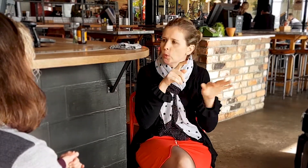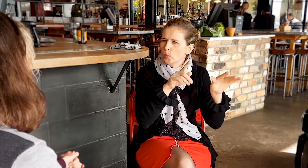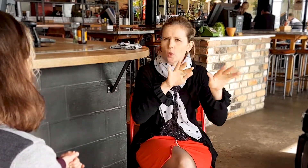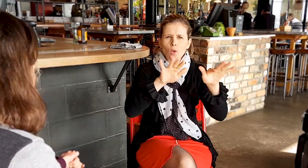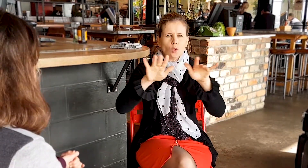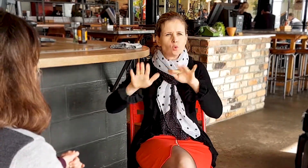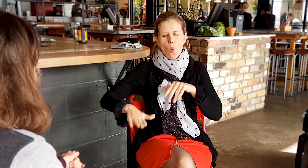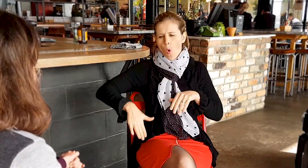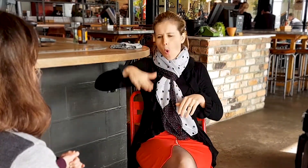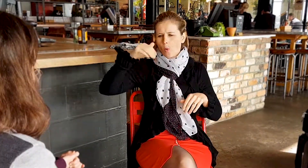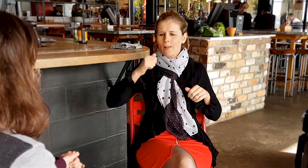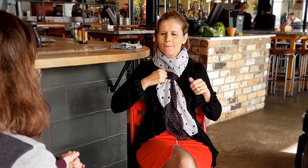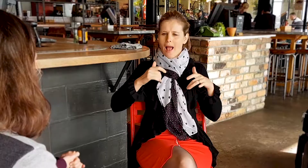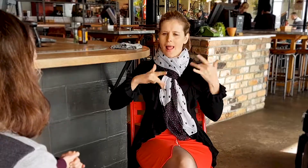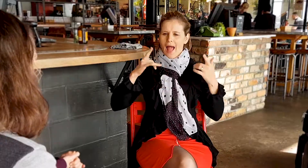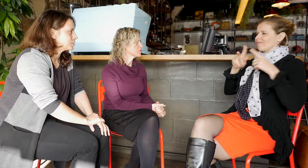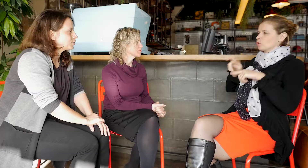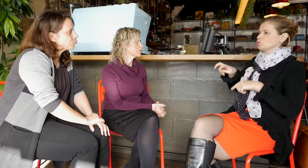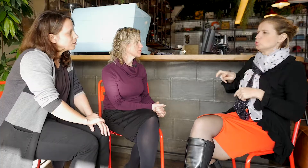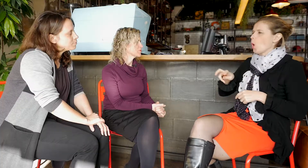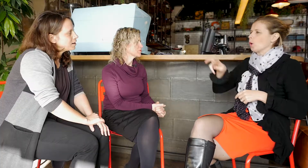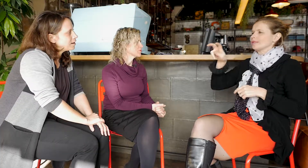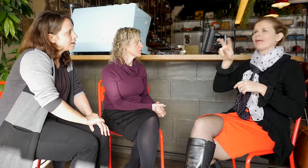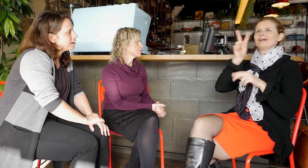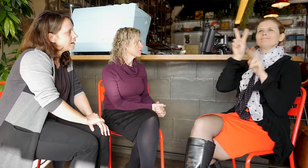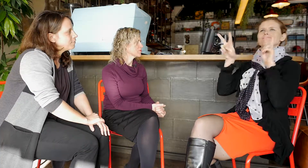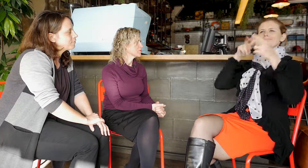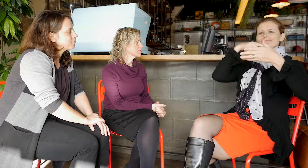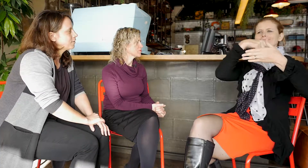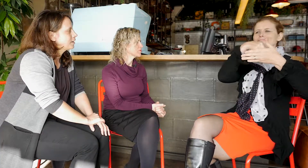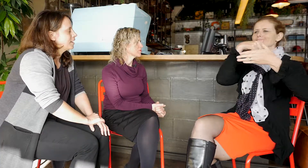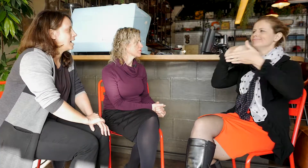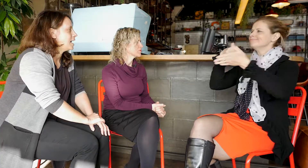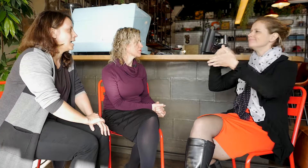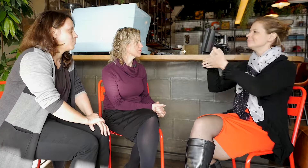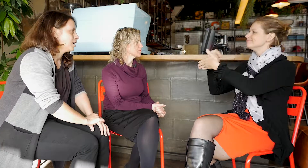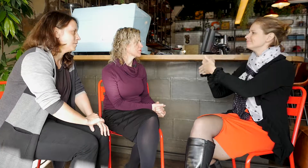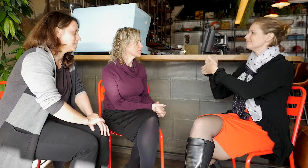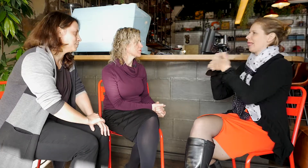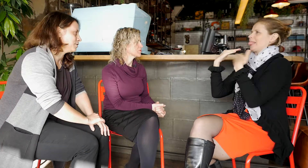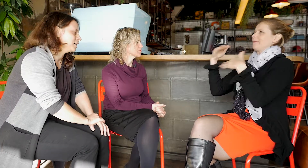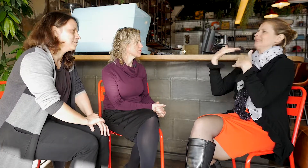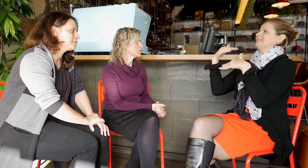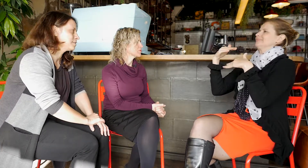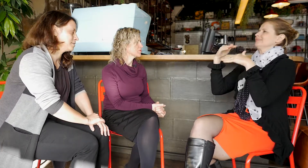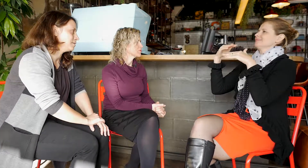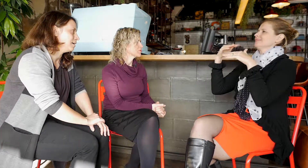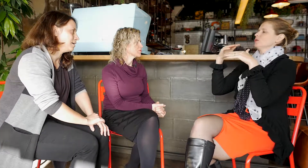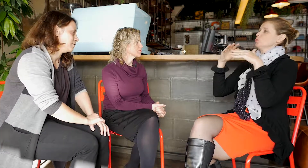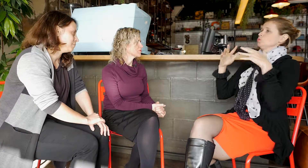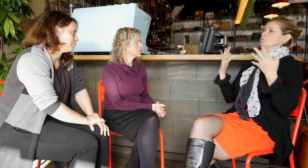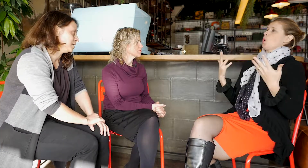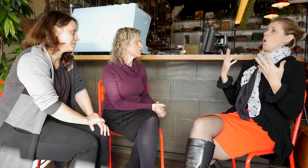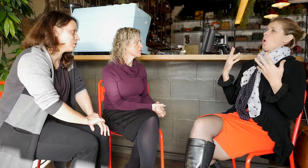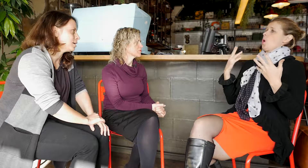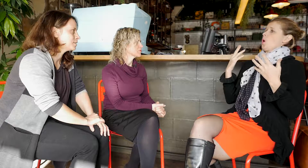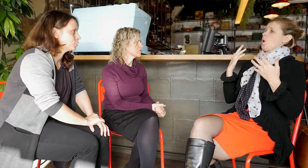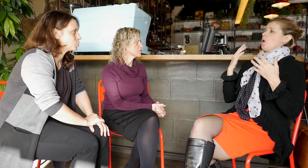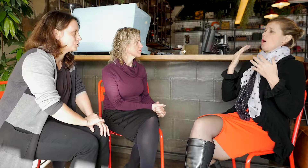there were very few sign language interpreters. So all of my life, I've experienced these types of